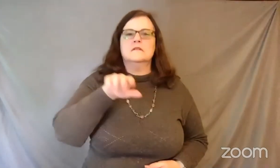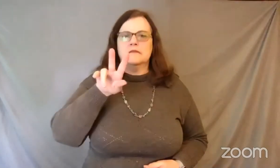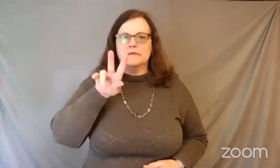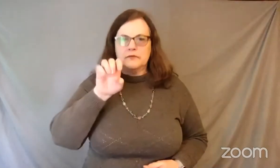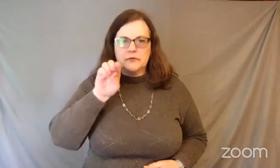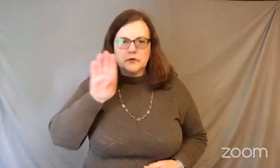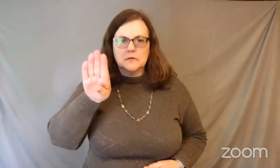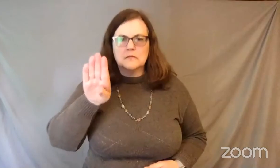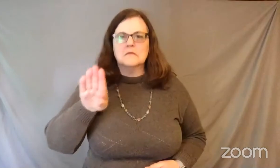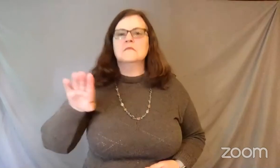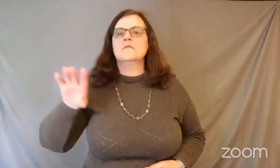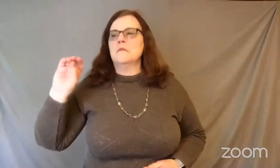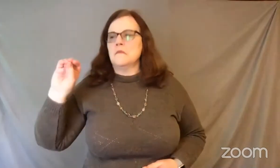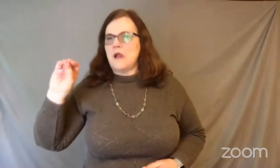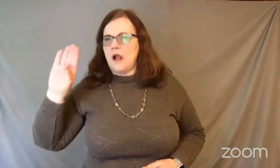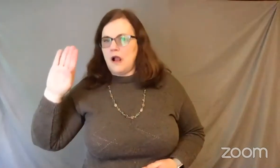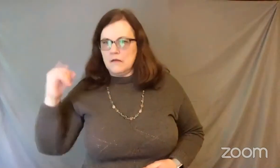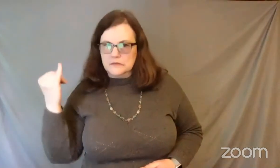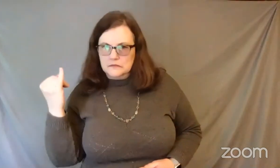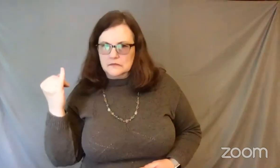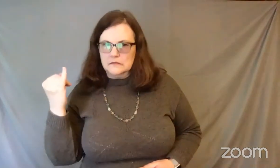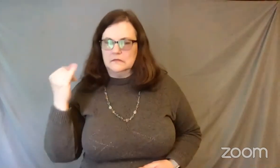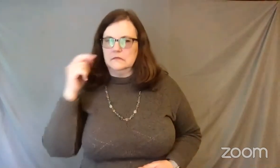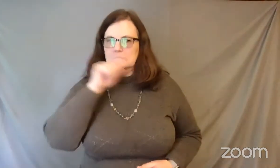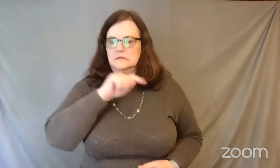new information is put at the beginning of the sentence.